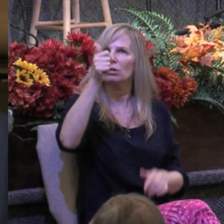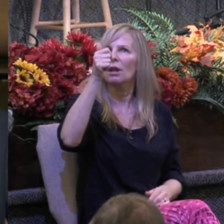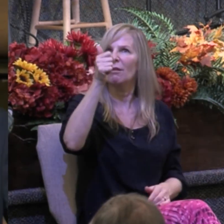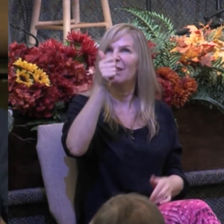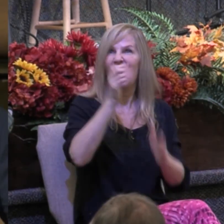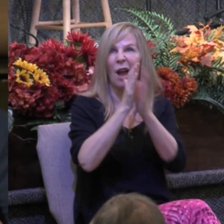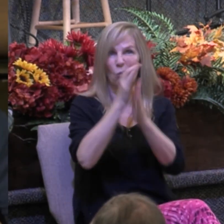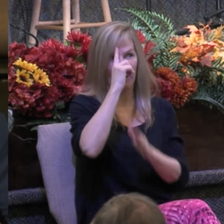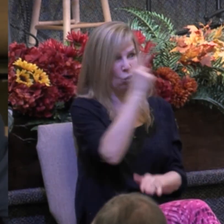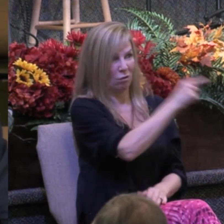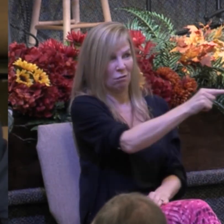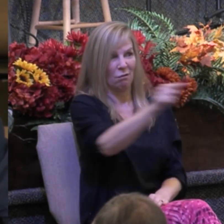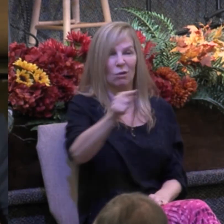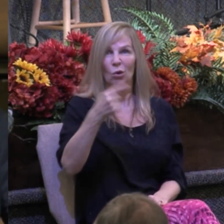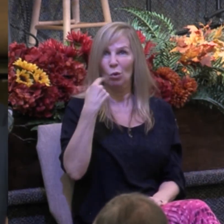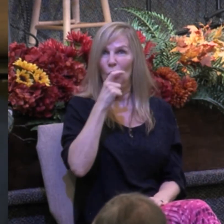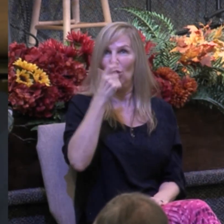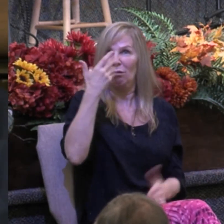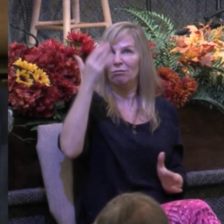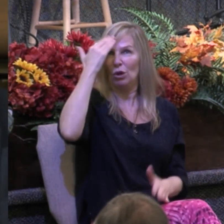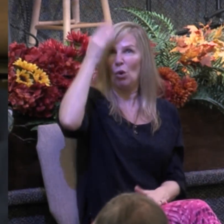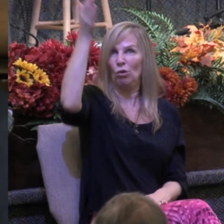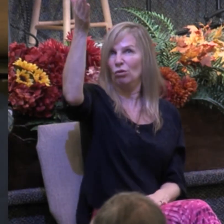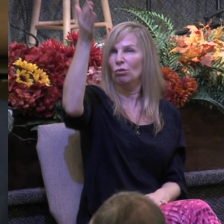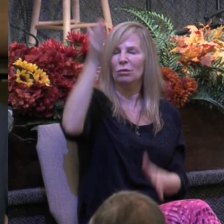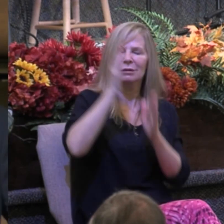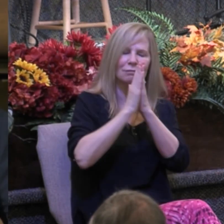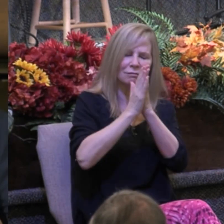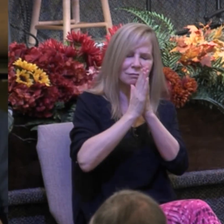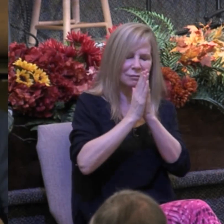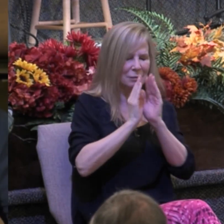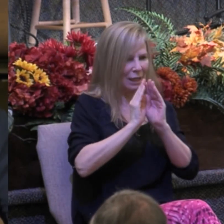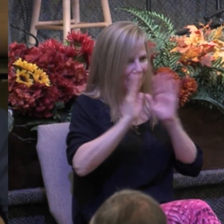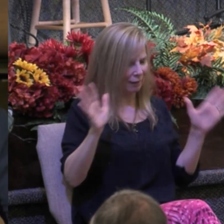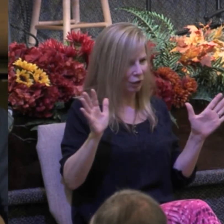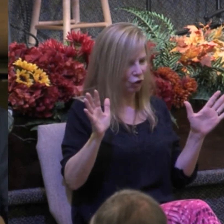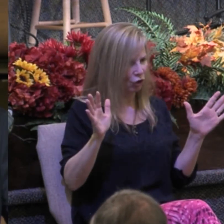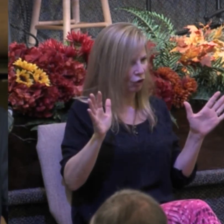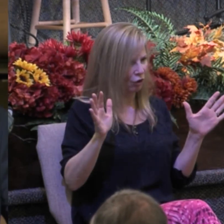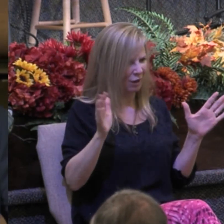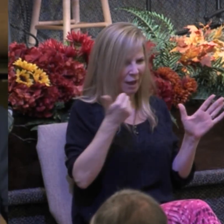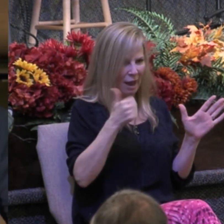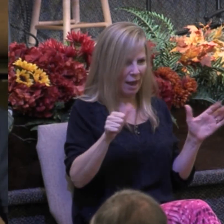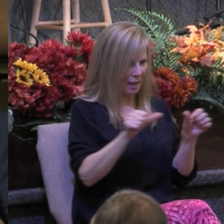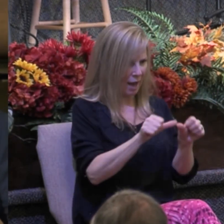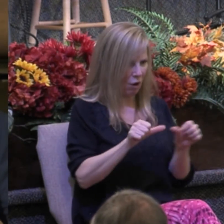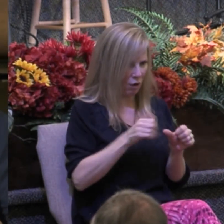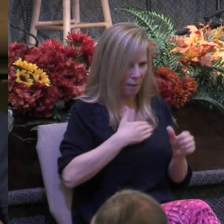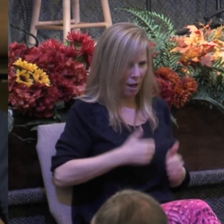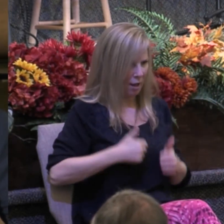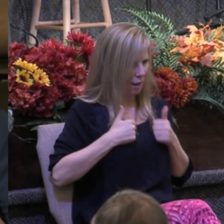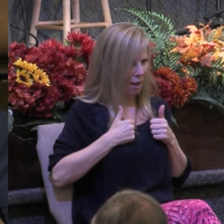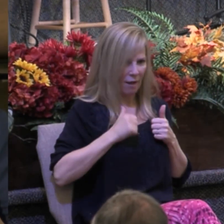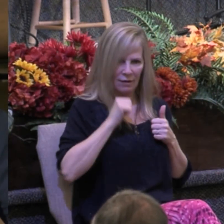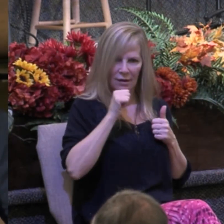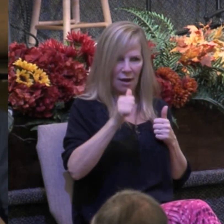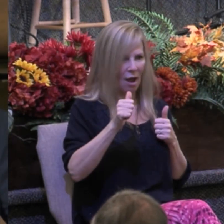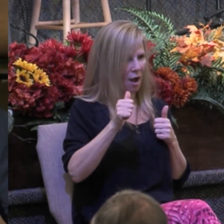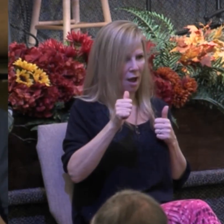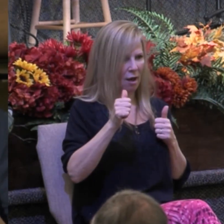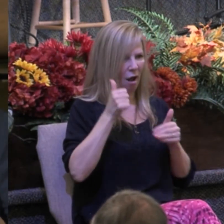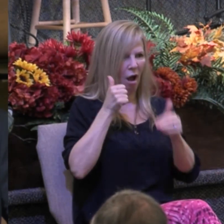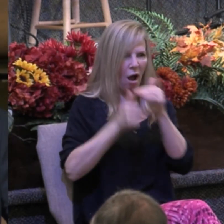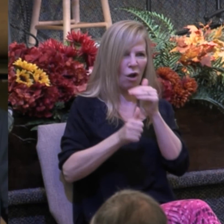us who knows you. May you make it clear to us any areas of our lives that are not under